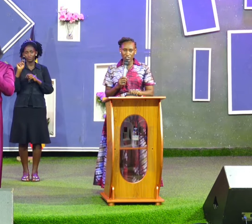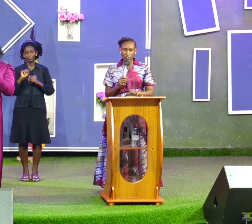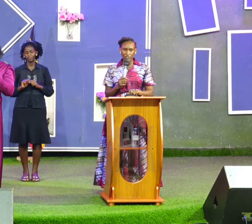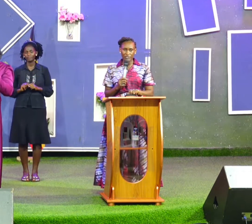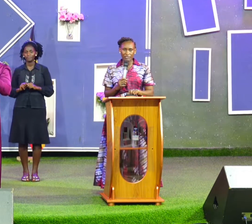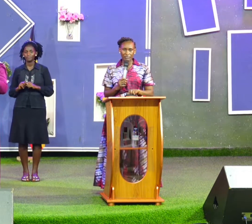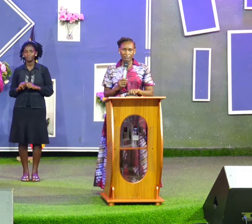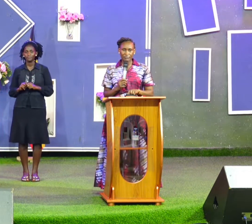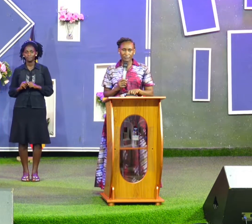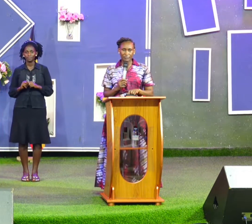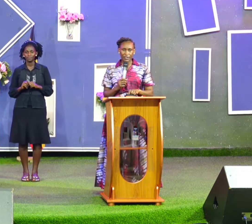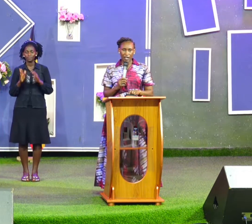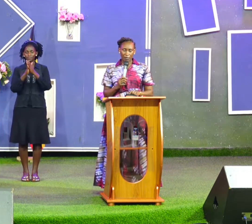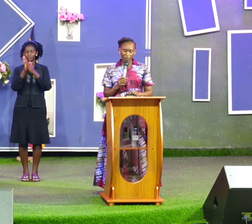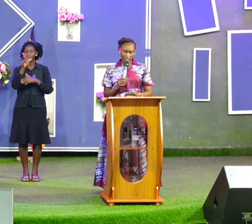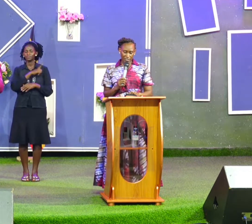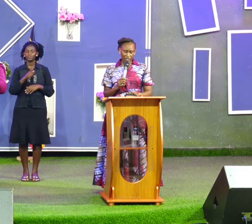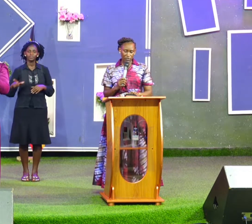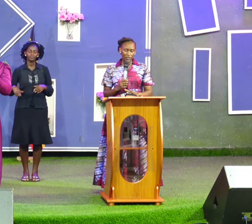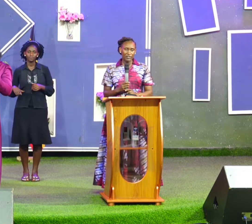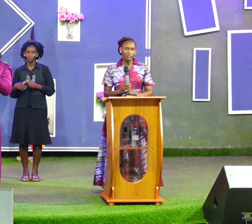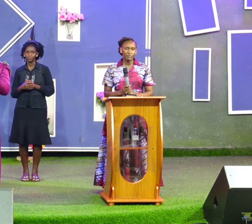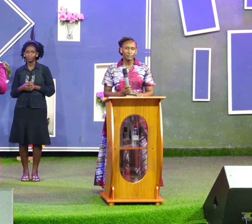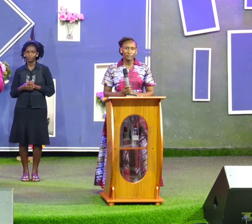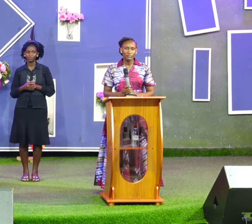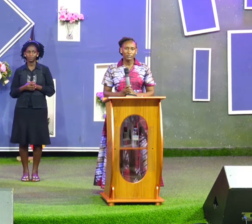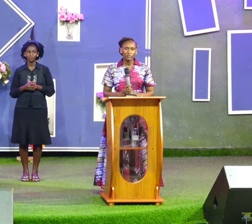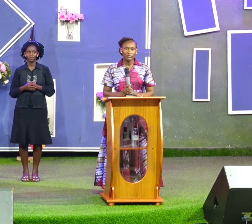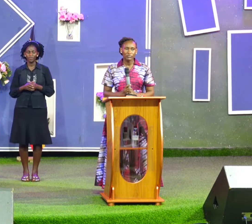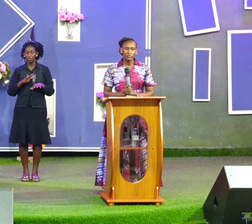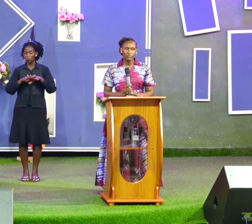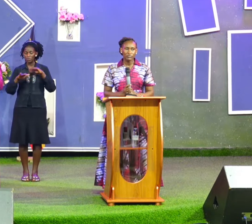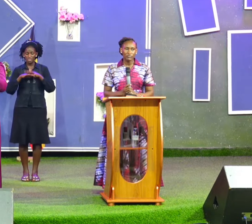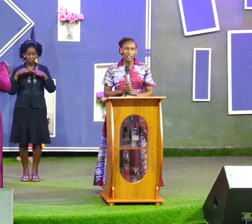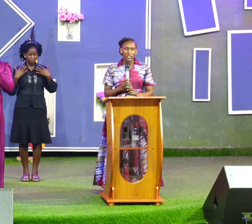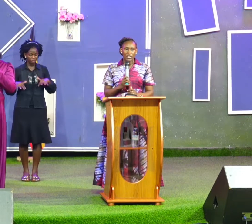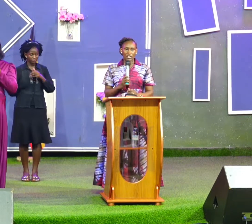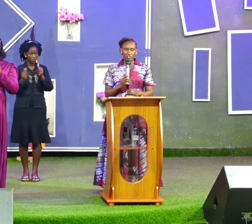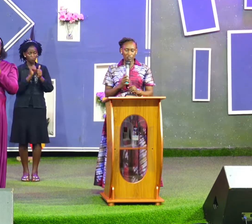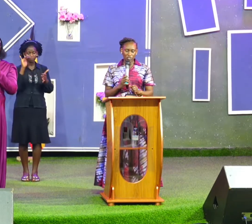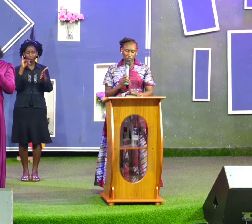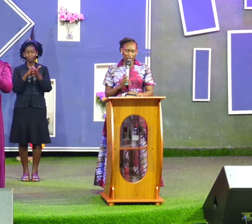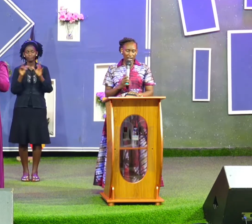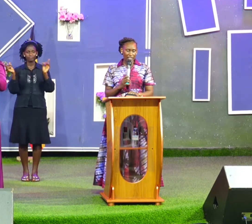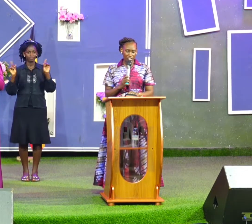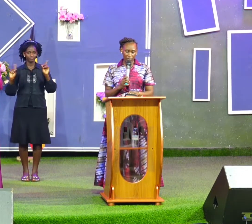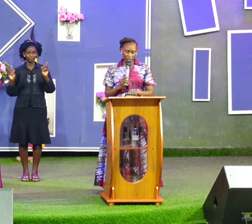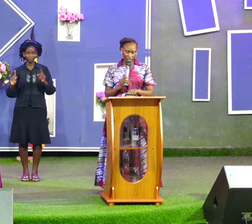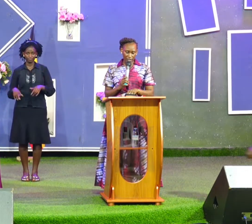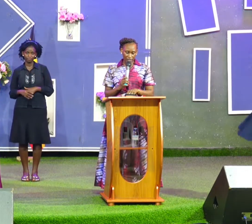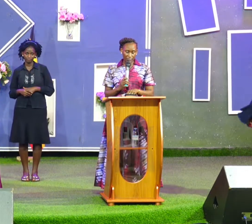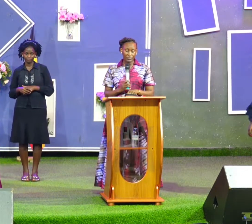be questioned. Mukama yebazibwe. Praise the Lord. We don't take that for granted. Ekyo tetukitwala nga